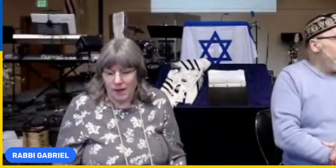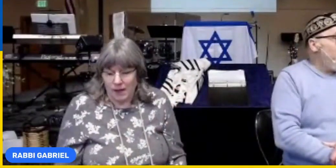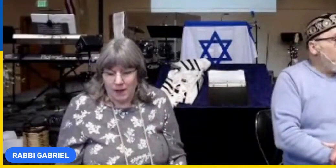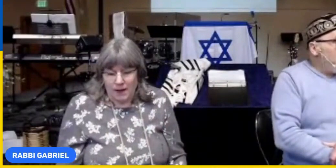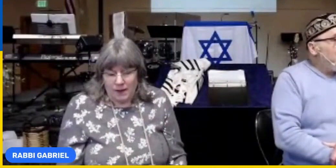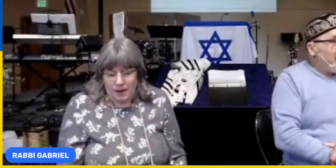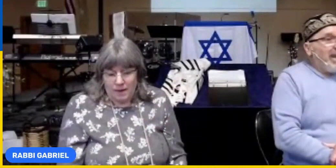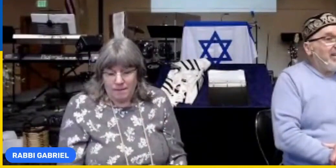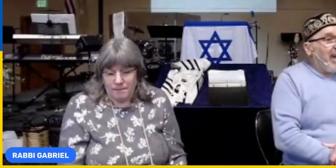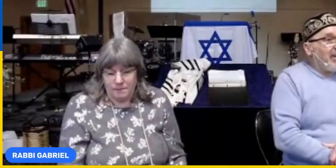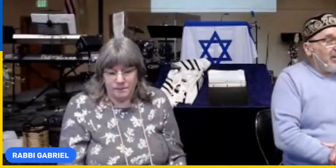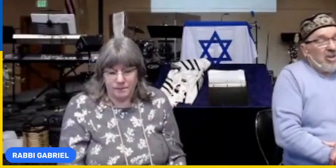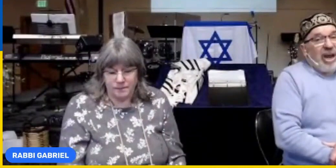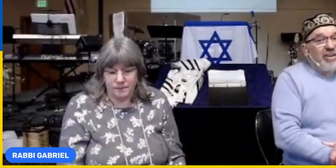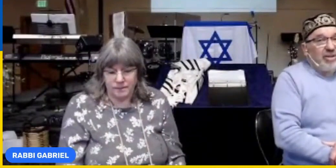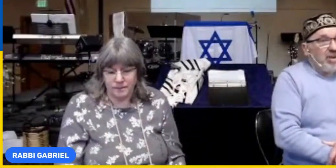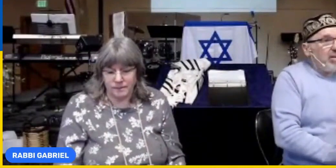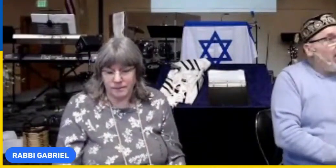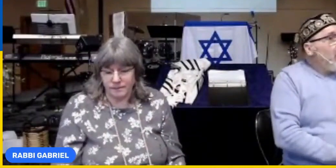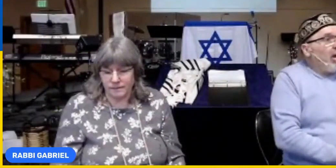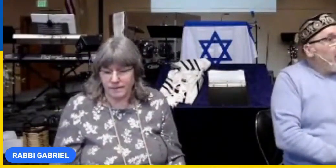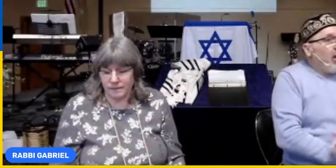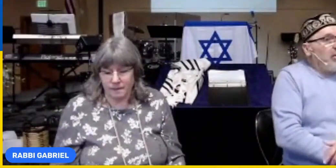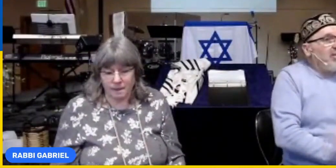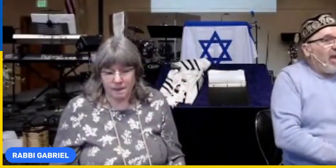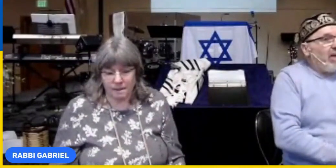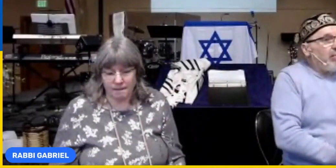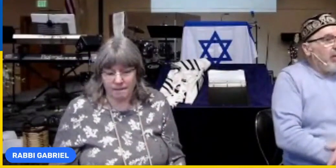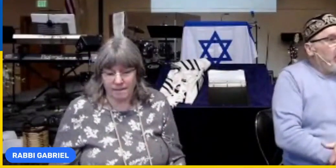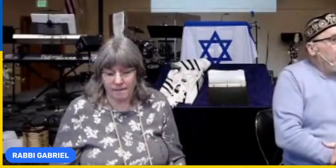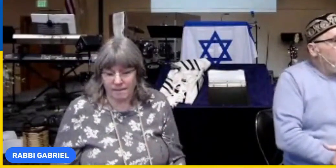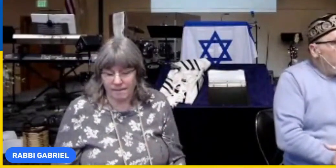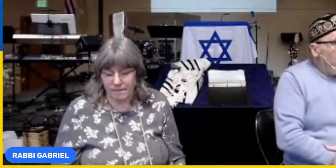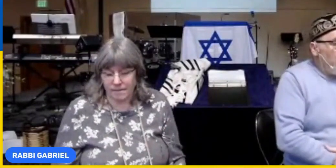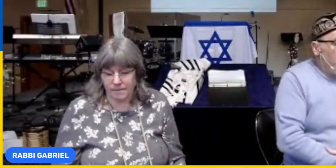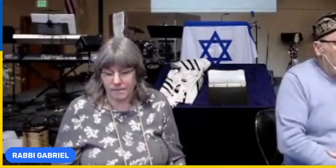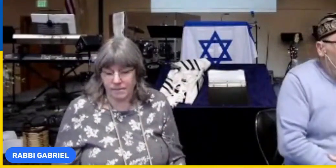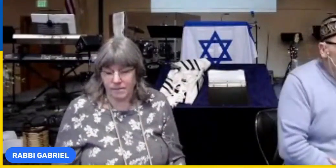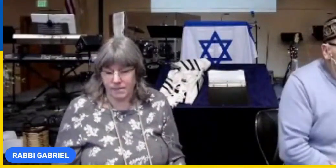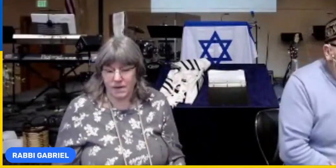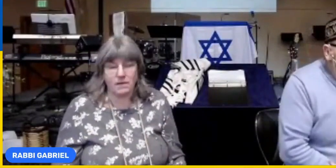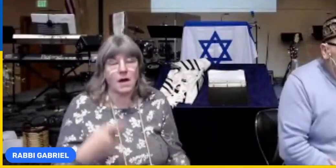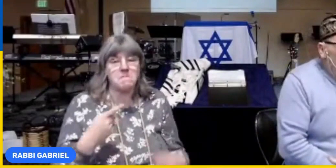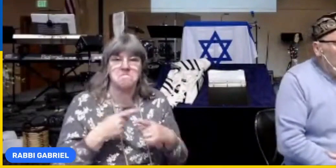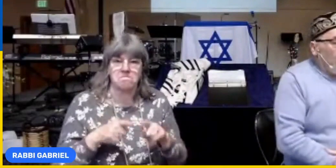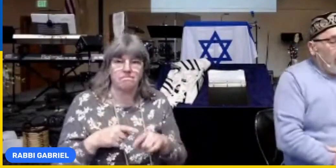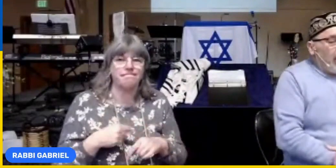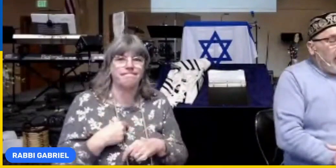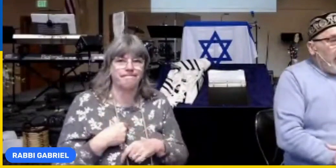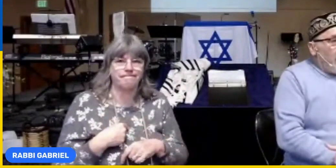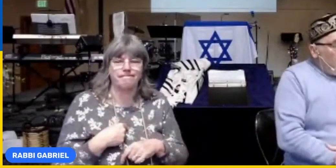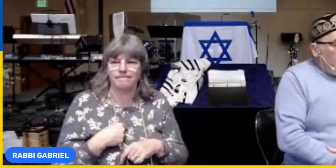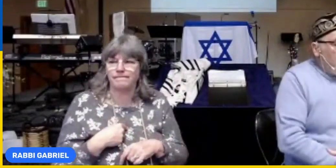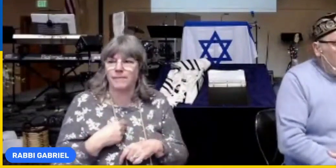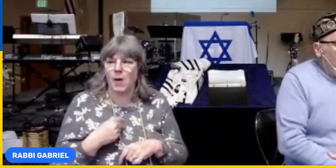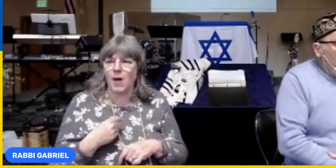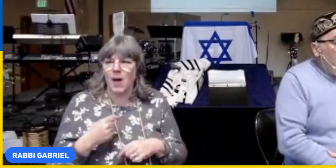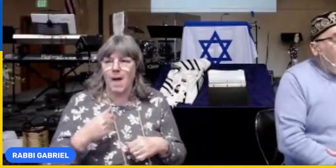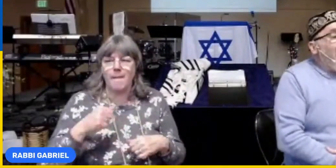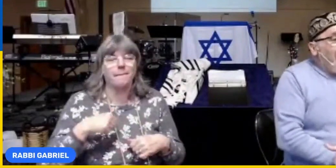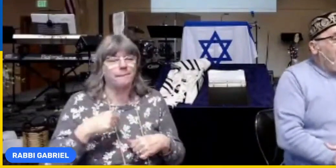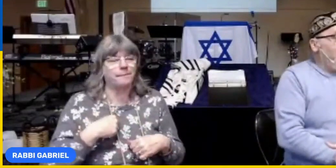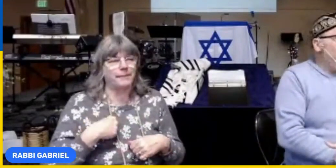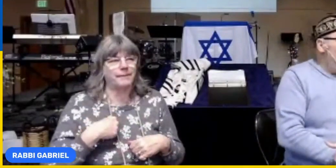You know, his father was saying that, and he challenged him, says, "You say that, but when were you ever a slave?" And then he